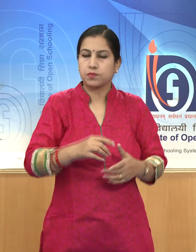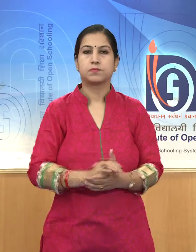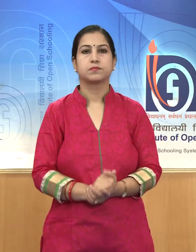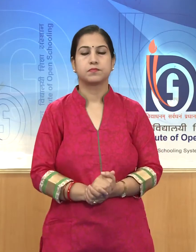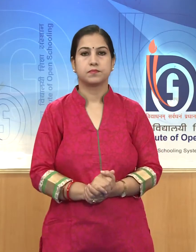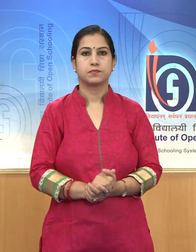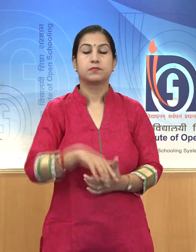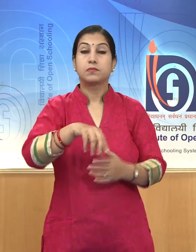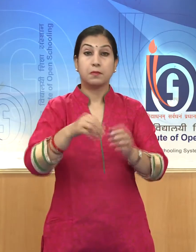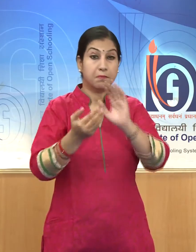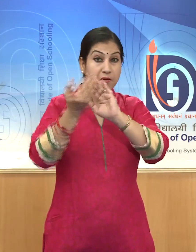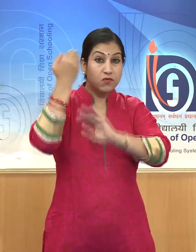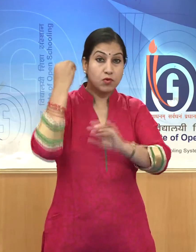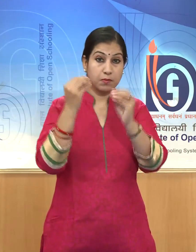of the British Raj,